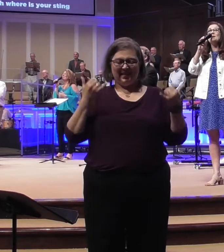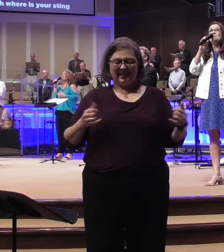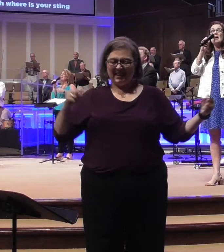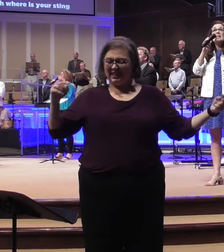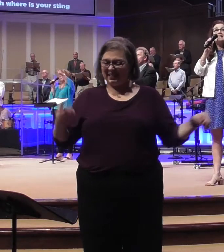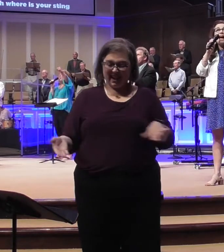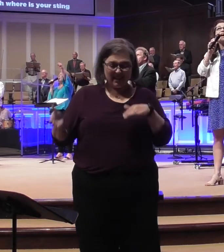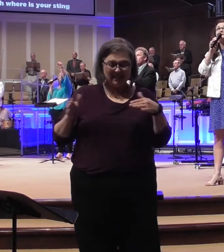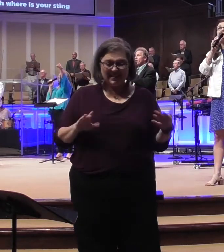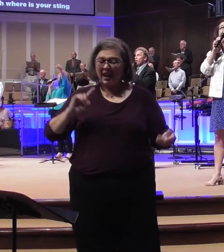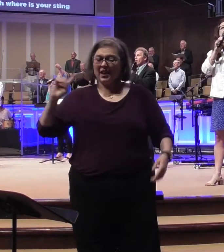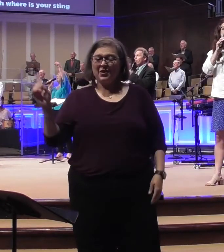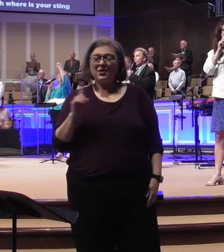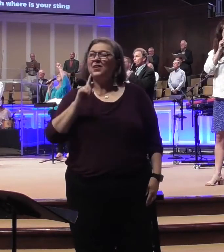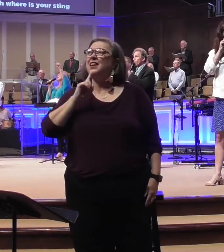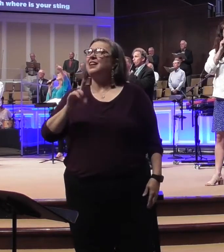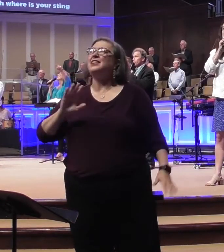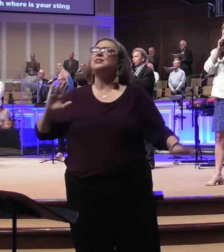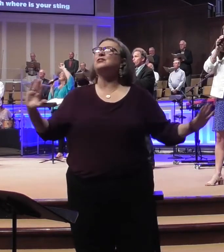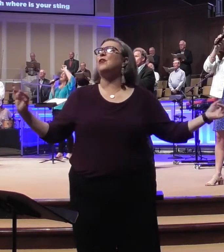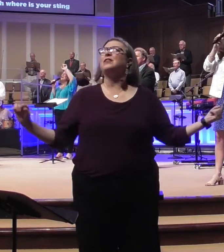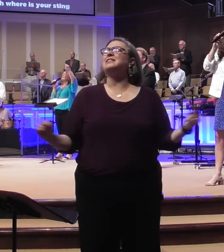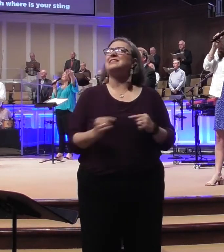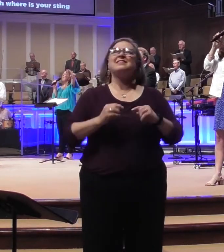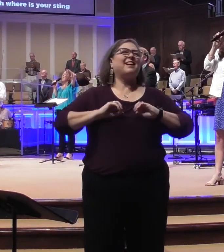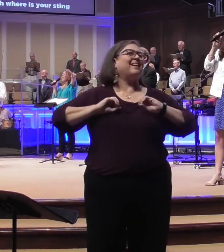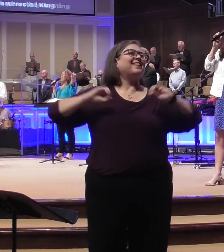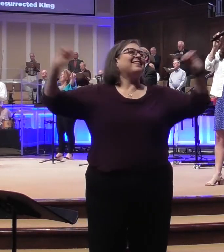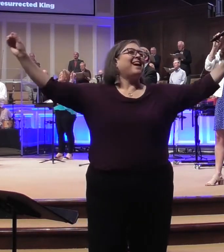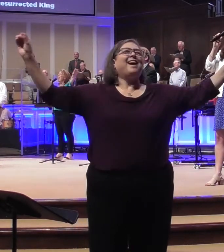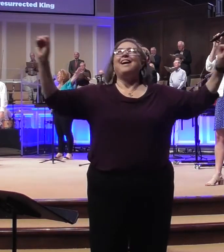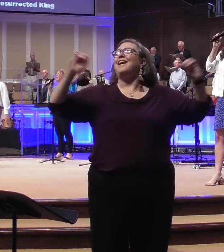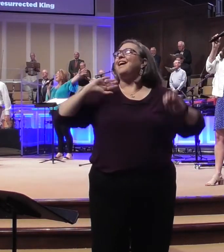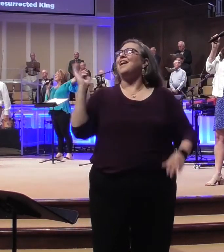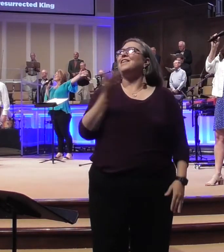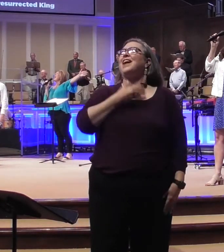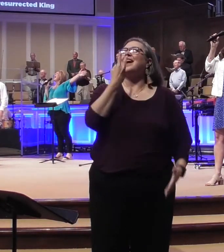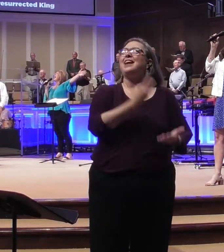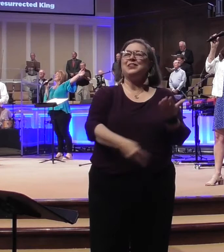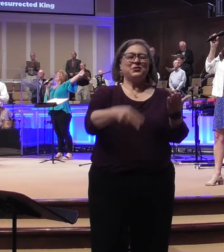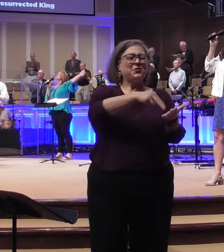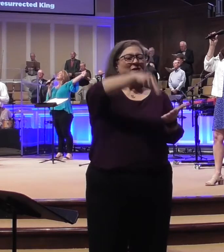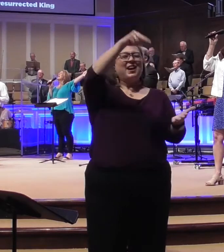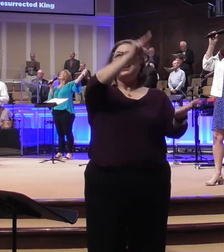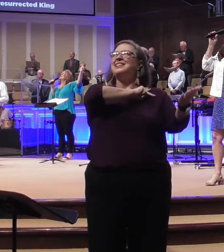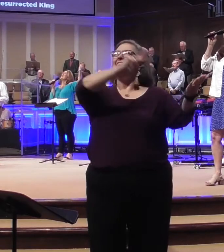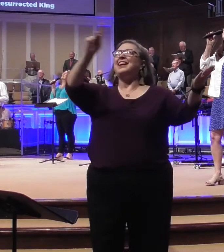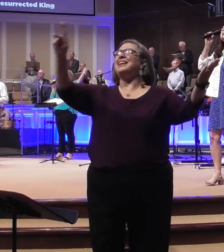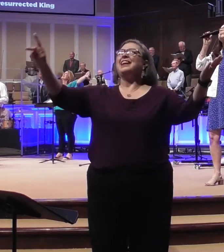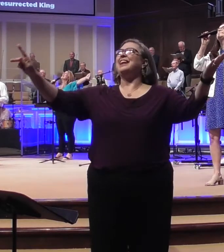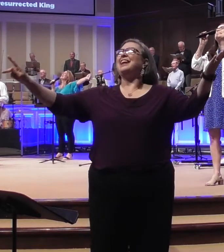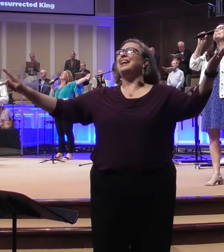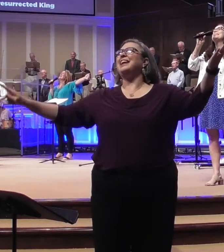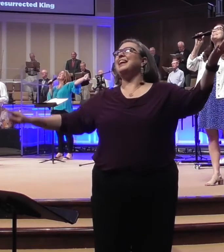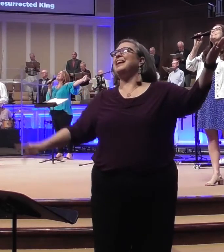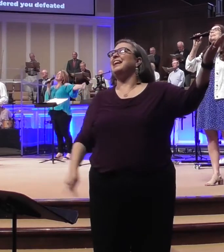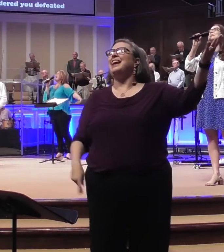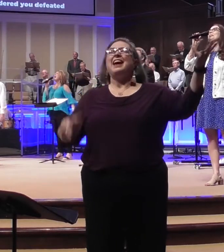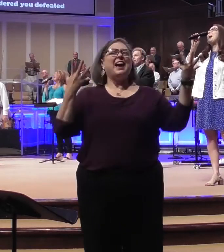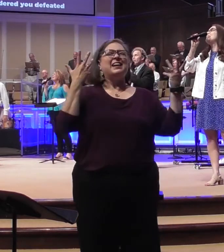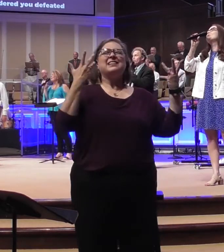overcome. Now death, there is your sting. Our resurrected